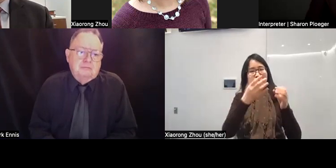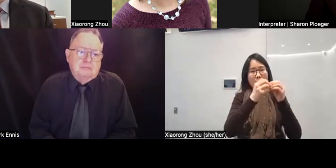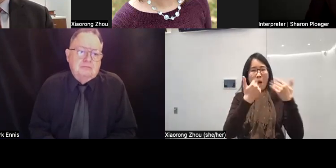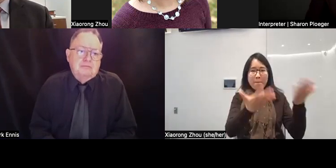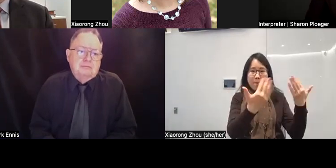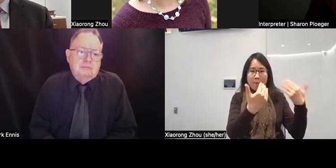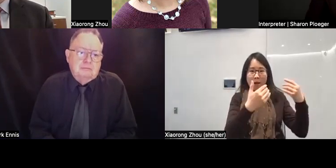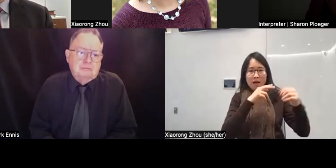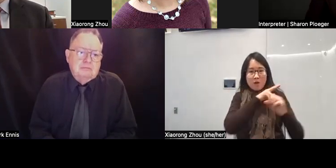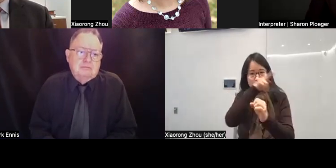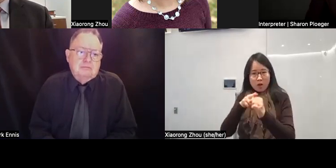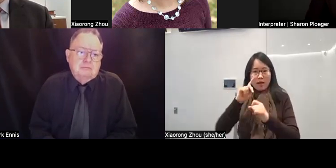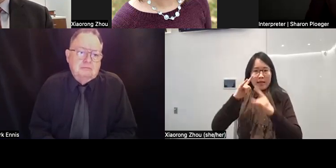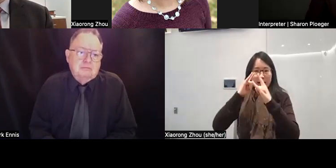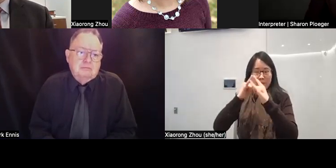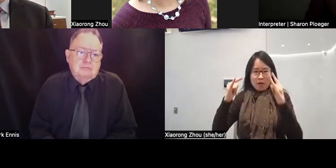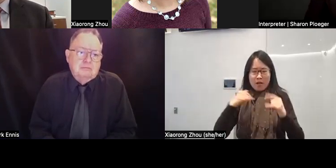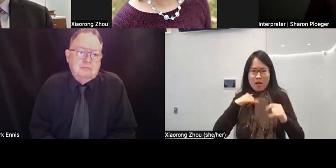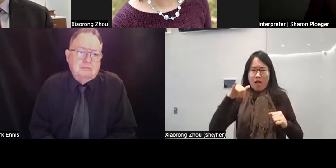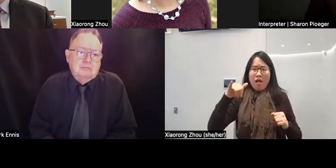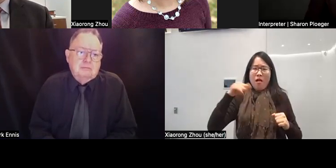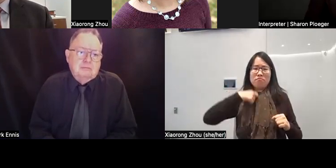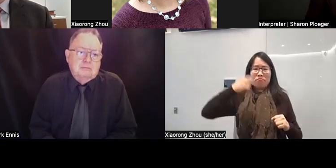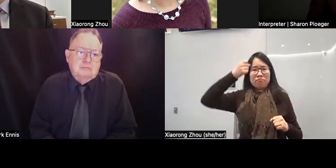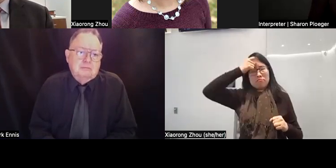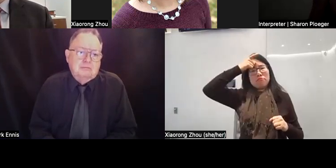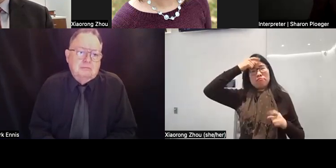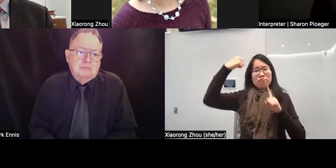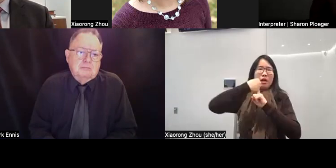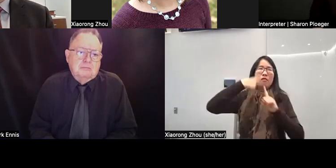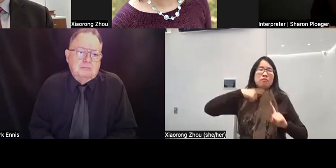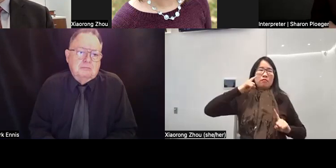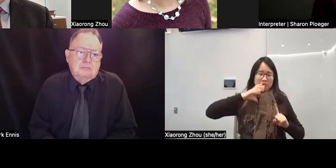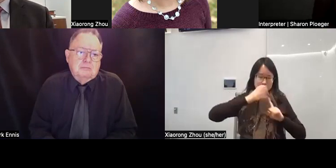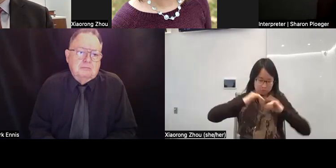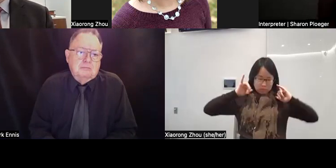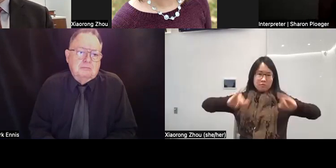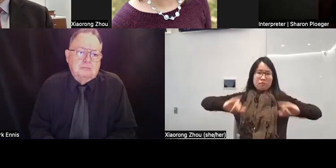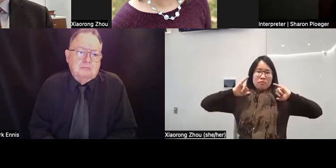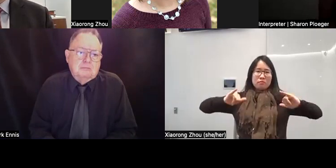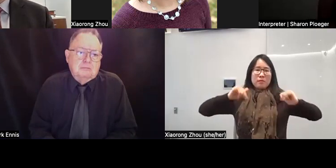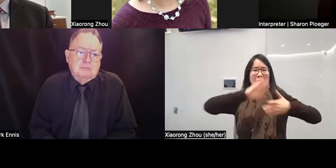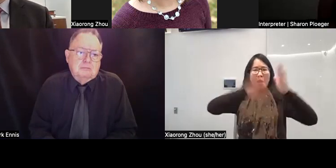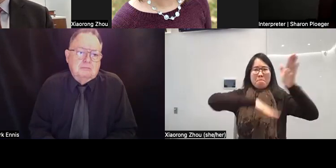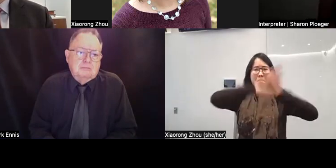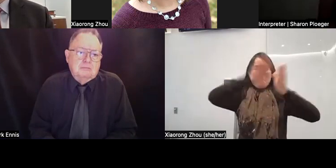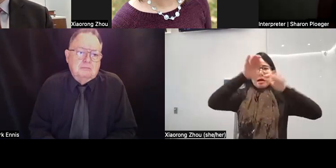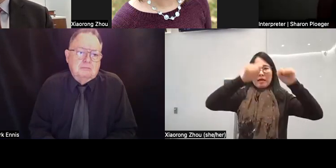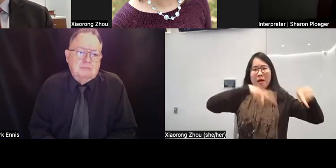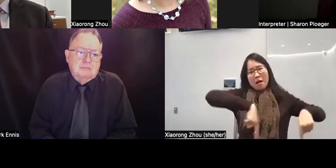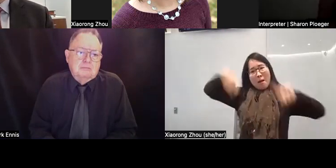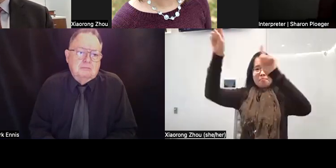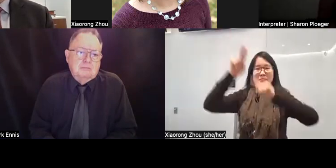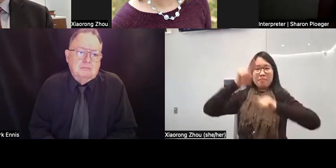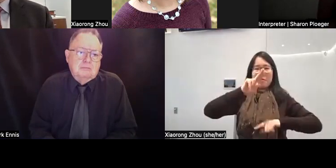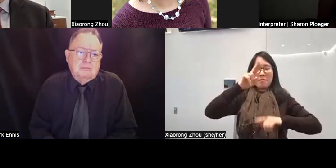And the camp is an opportunity for them to meet other people, understand their identity, understand what it means